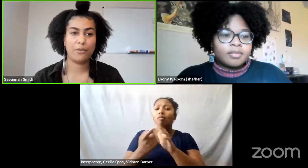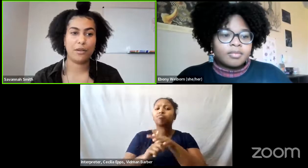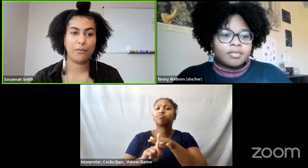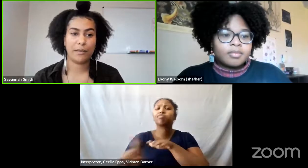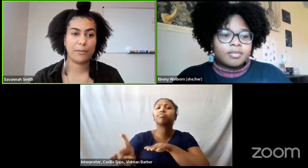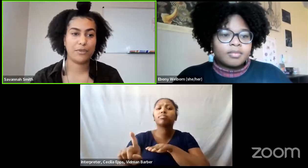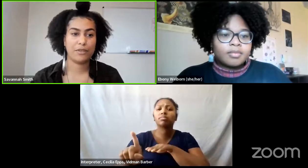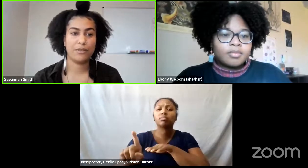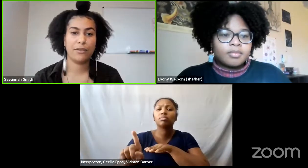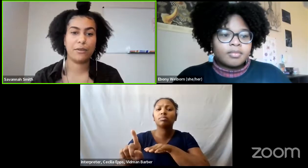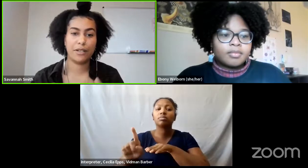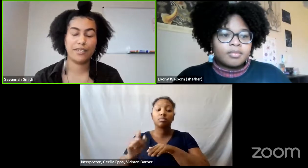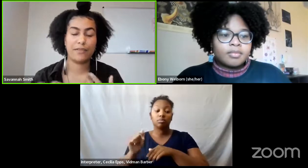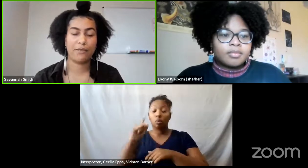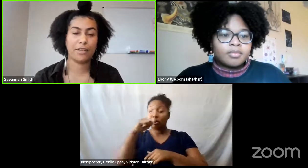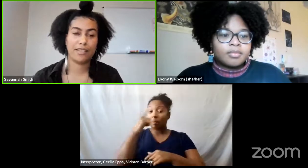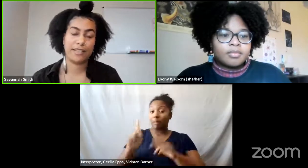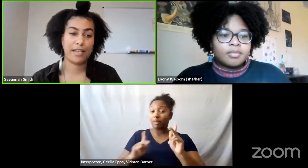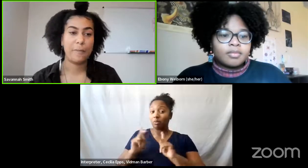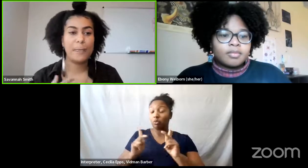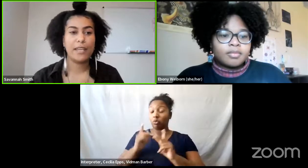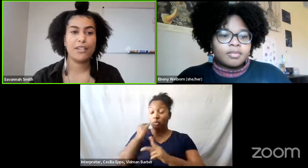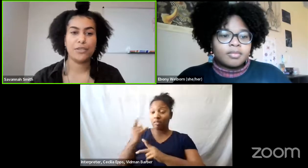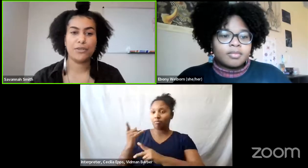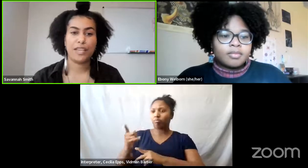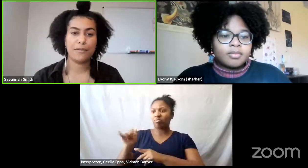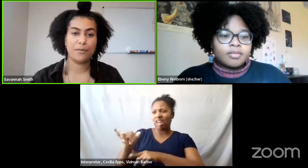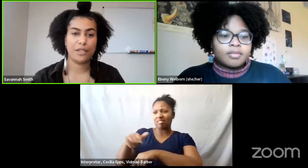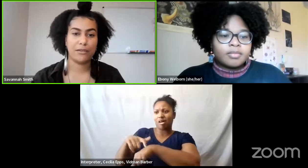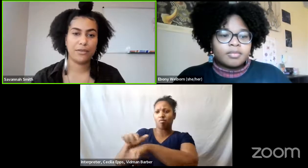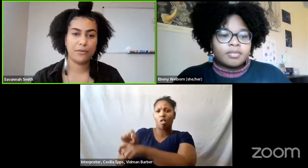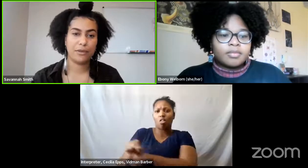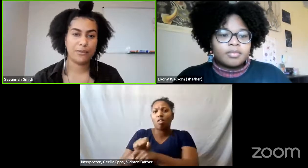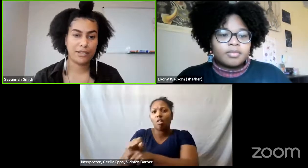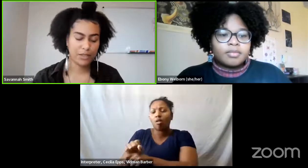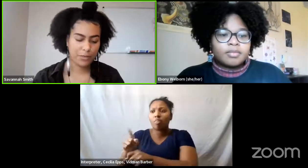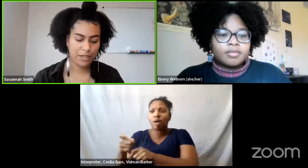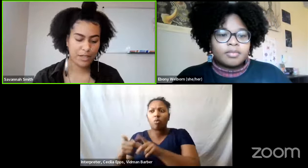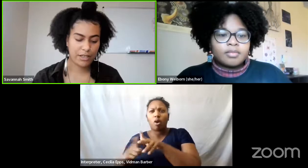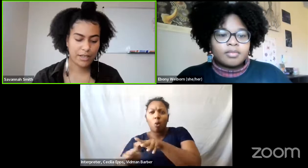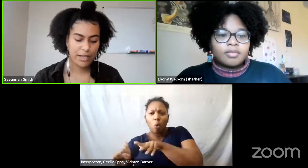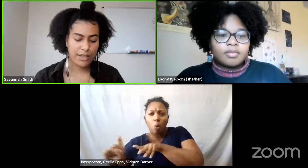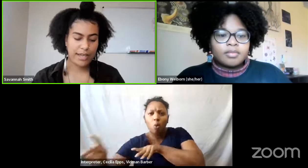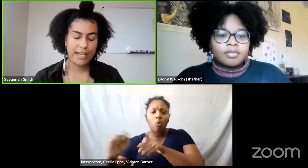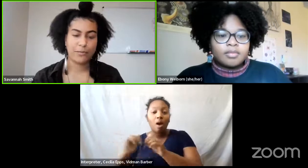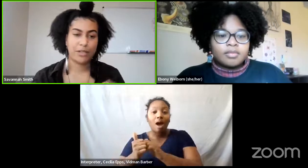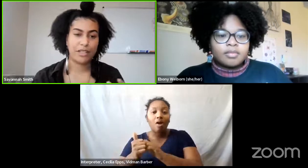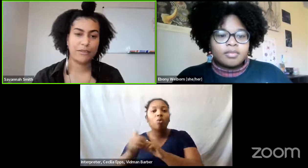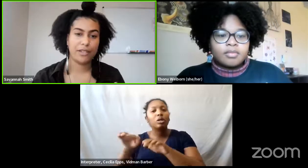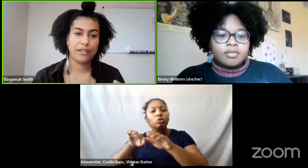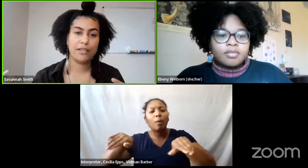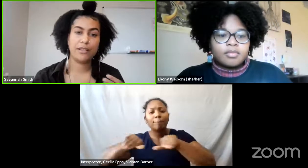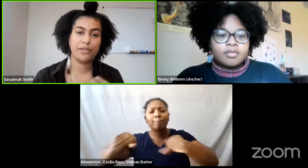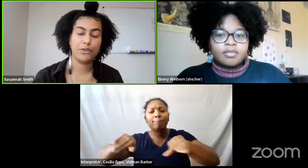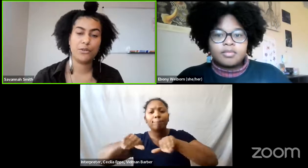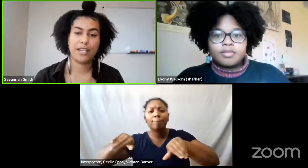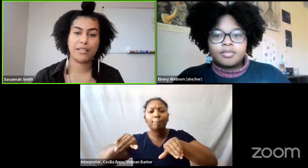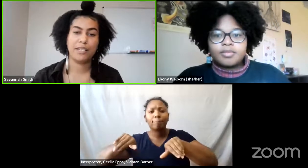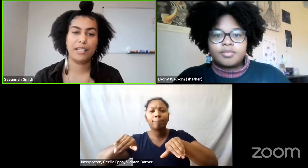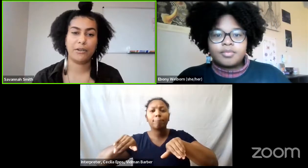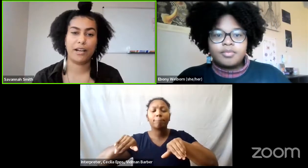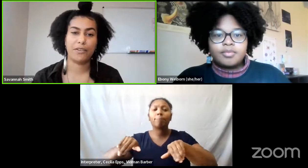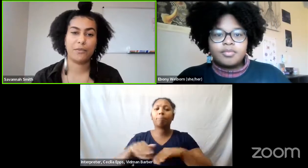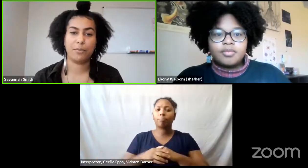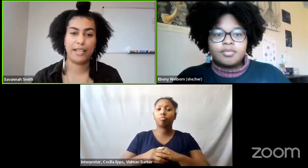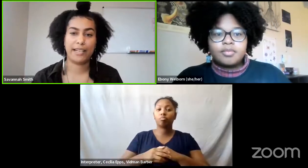method for Black people or enslaved Africans at the time, to save themselves from these situations, and were even used